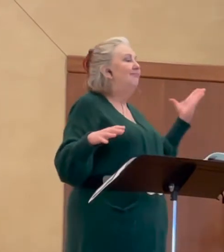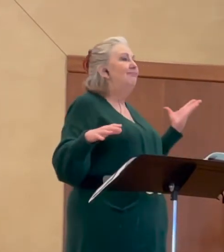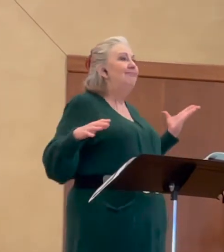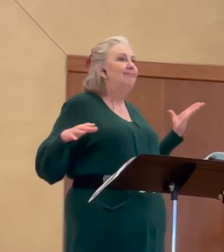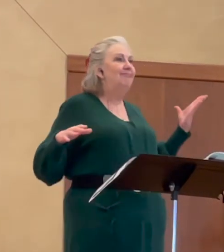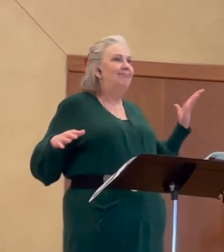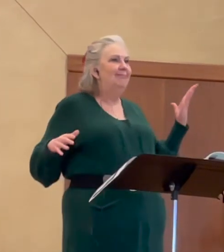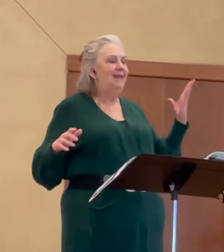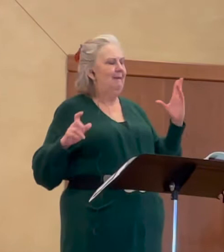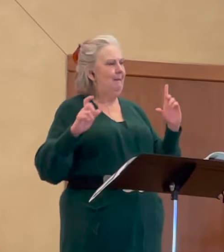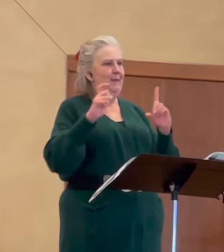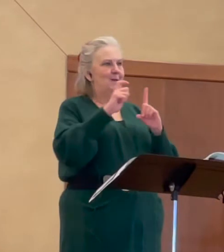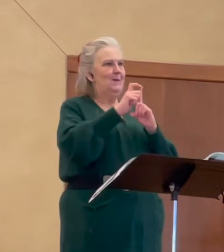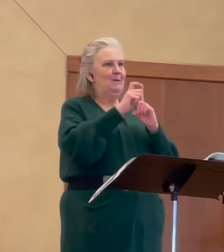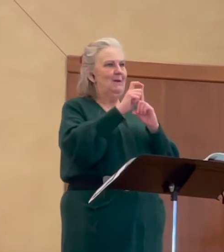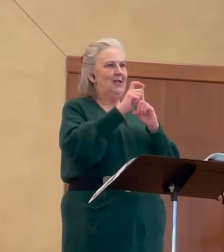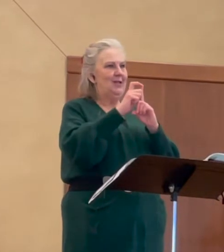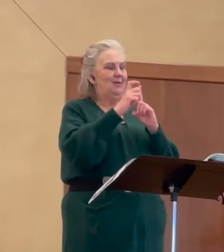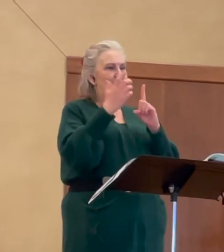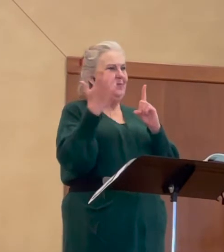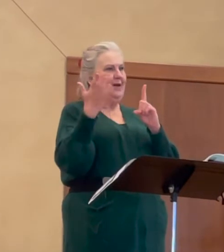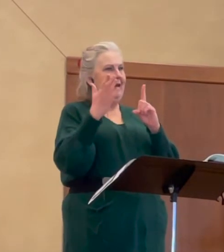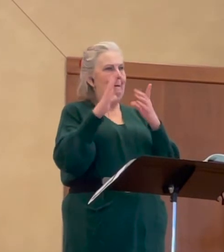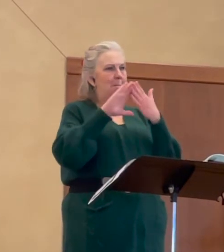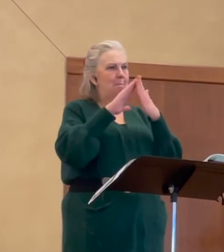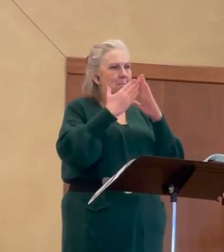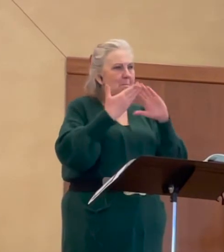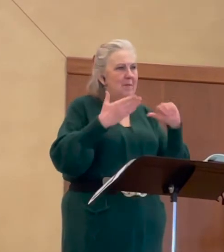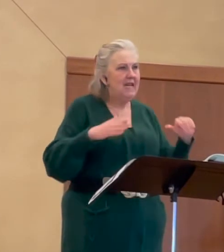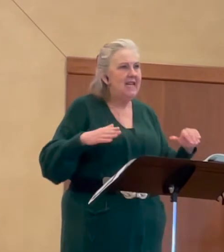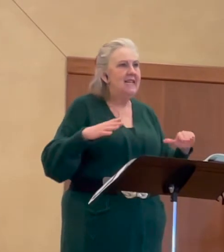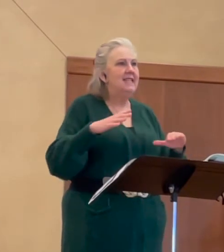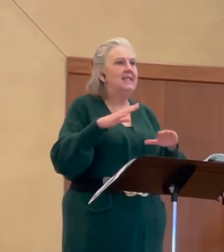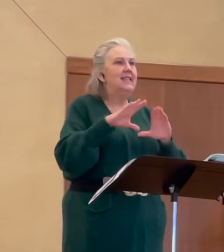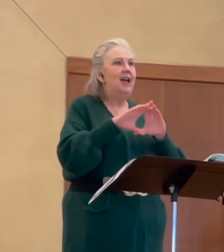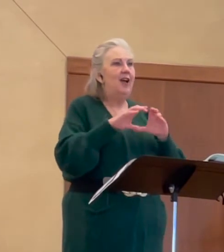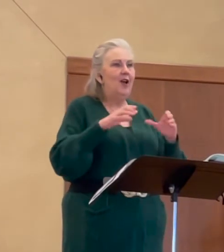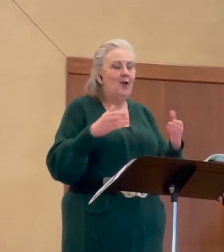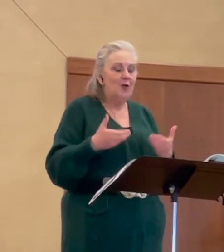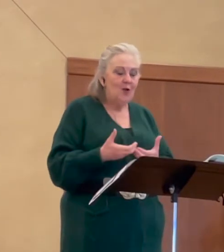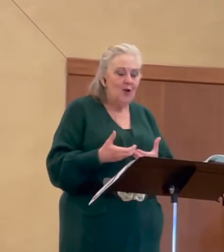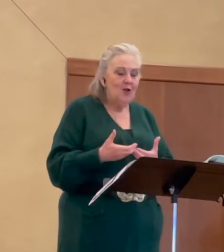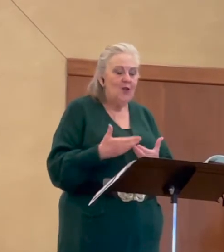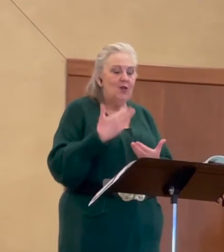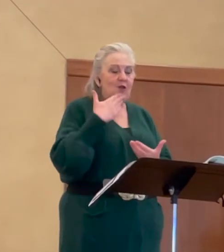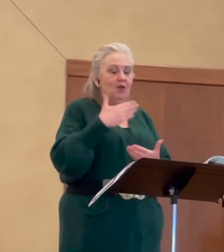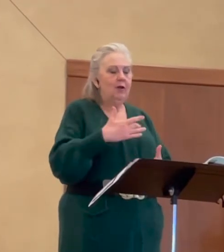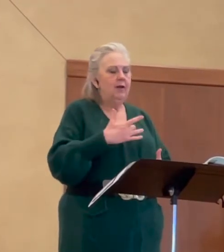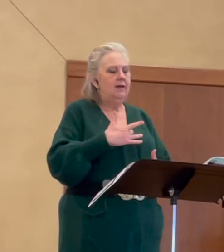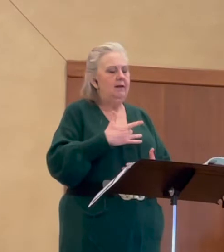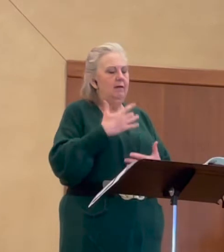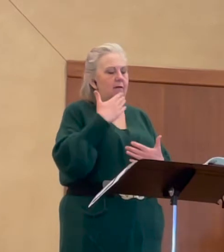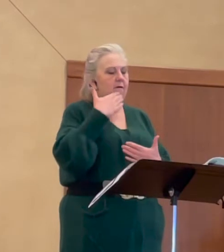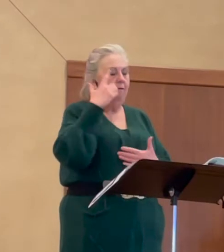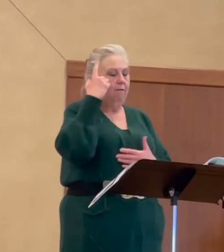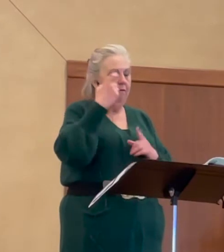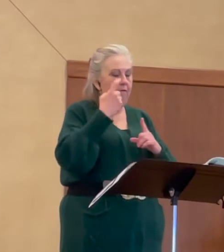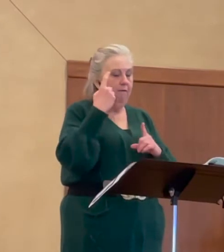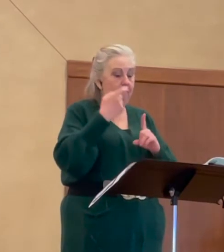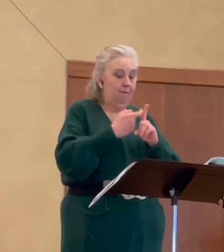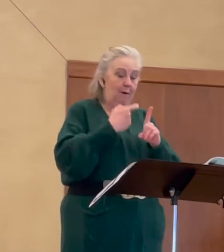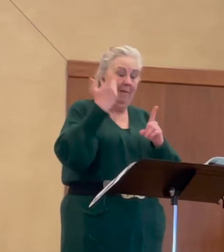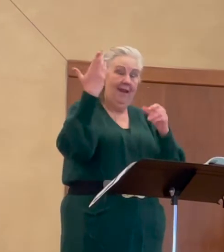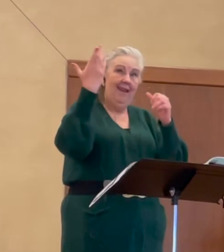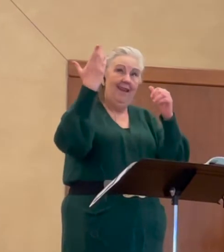word, peace on earth, goodwill to all, from heaven's all-gracious King. And